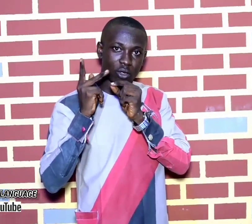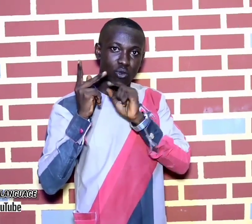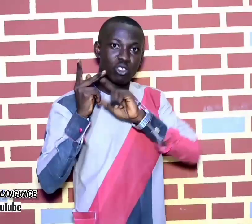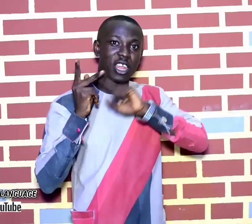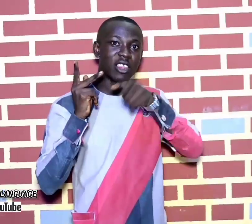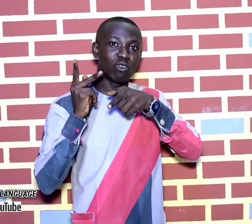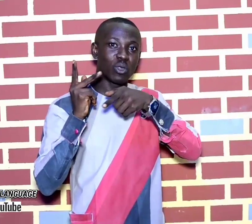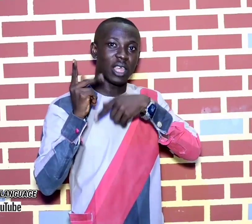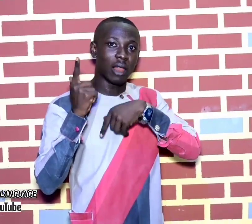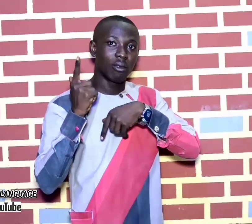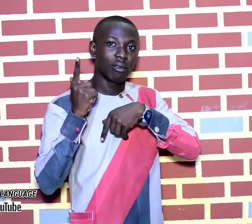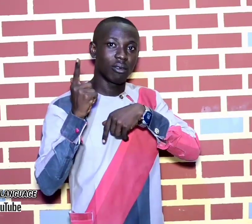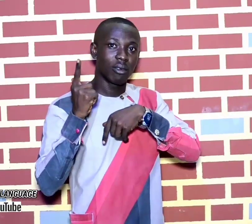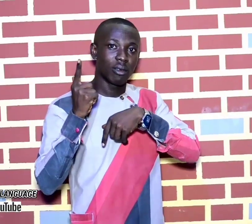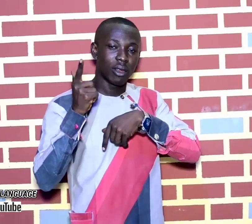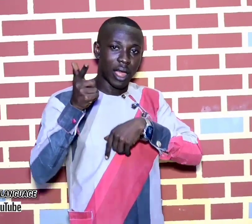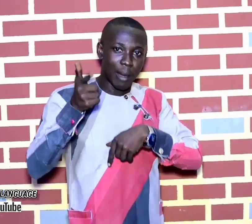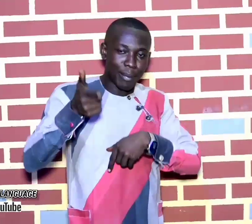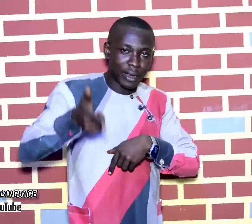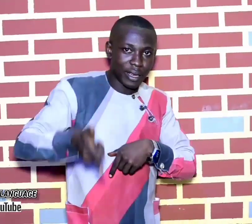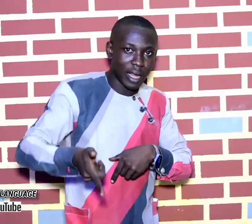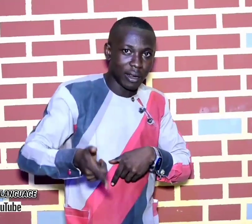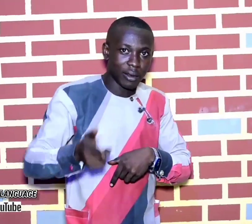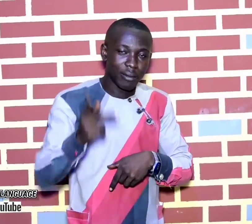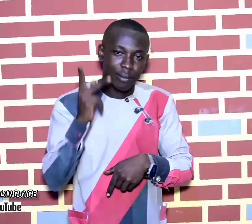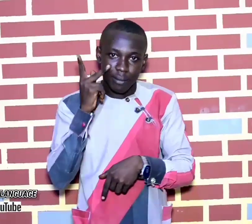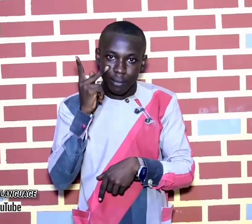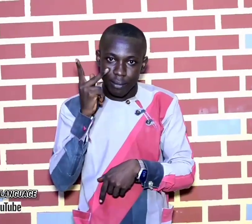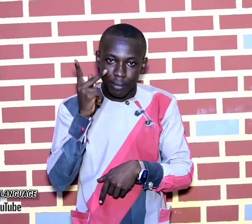you change it with L and bend it down.